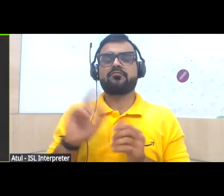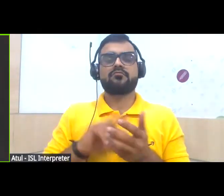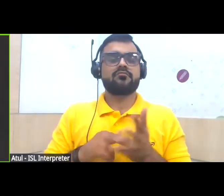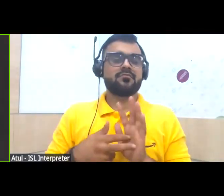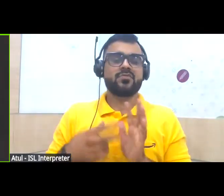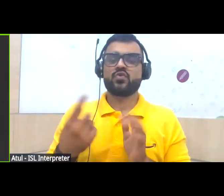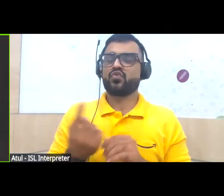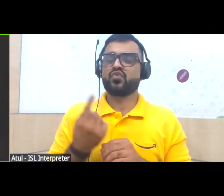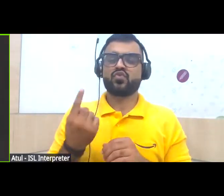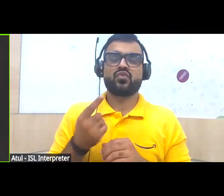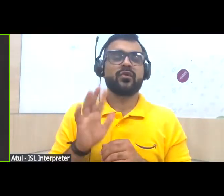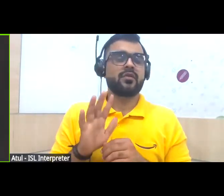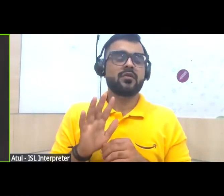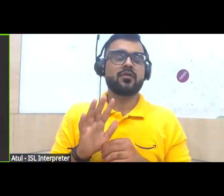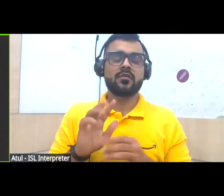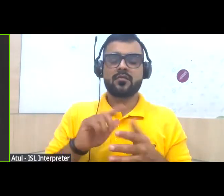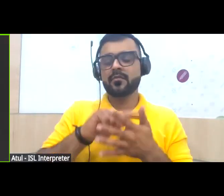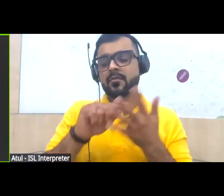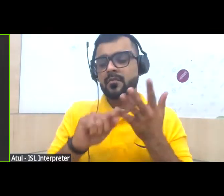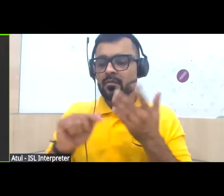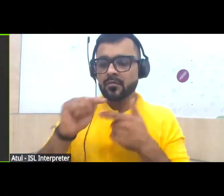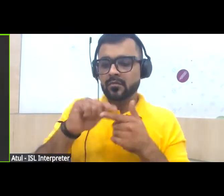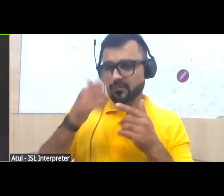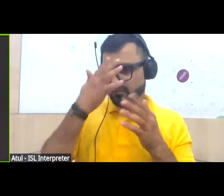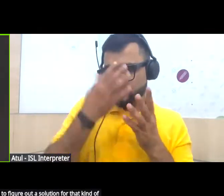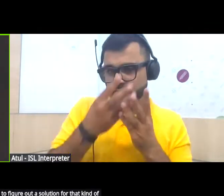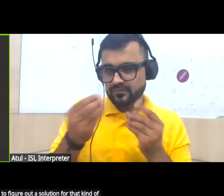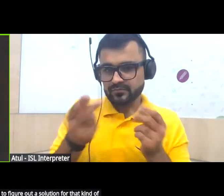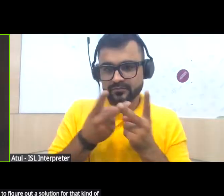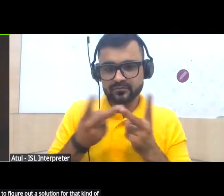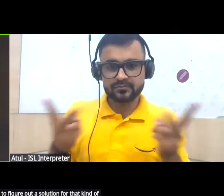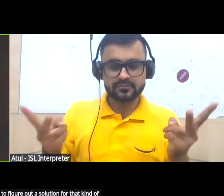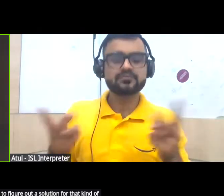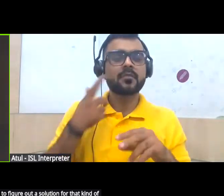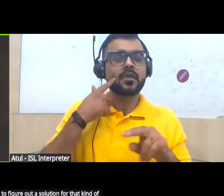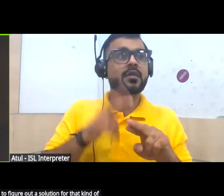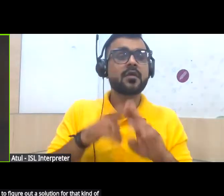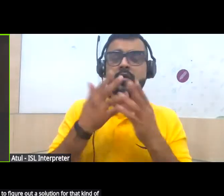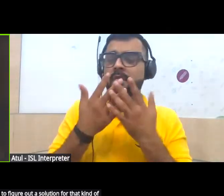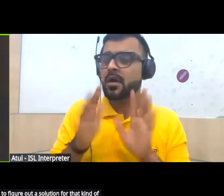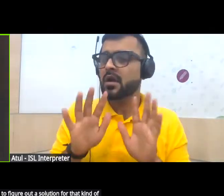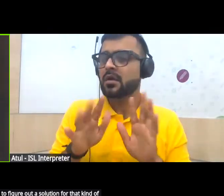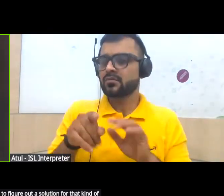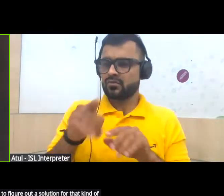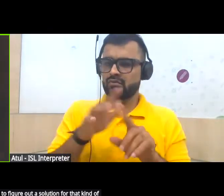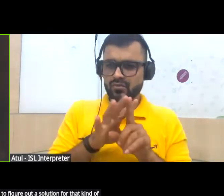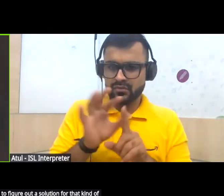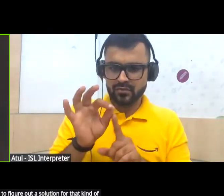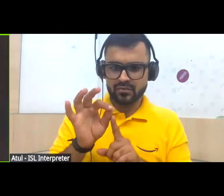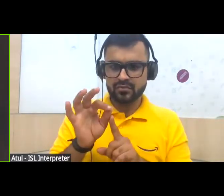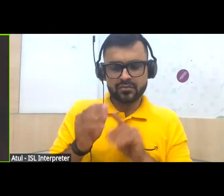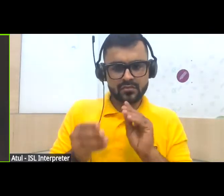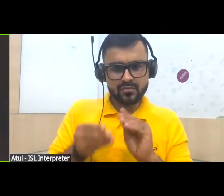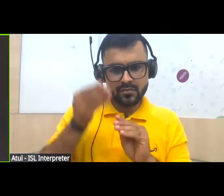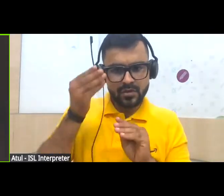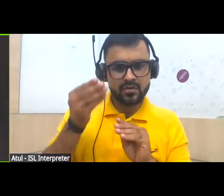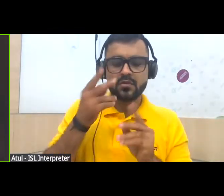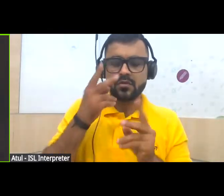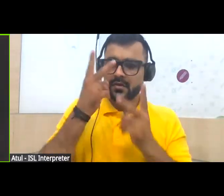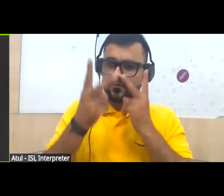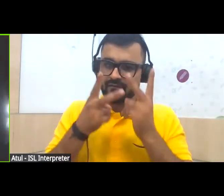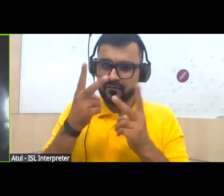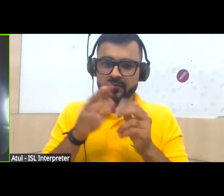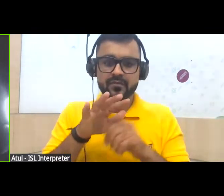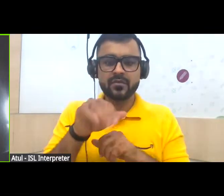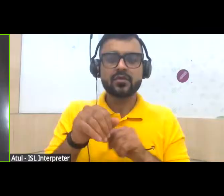a we need to figure out a solution for that kind of things, right? But anything significant that you do to improve the usability